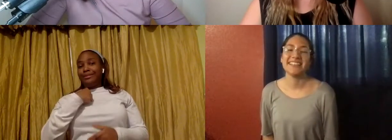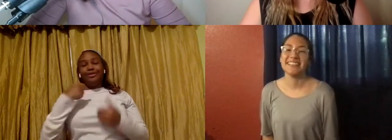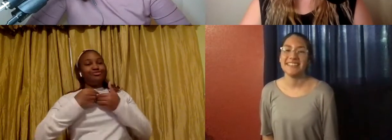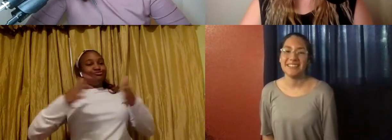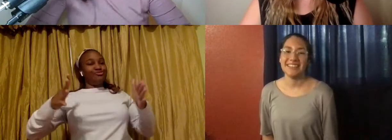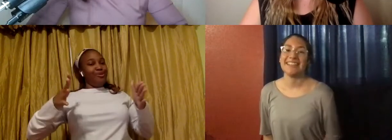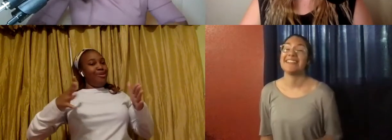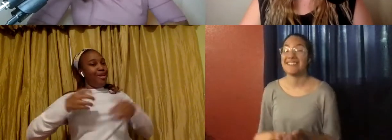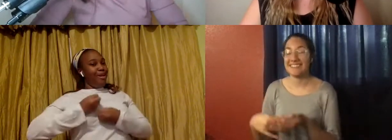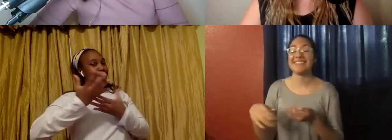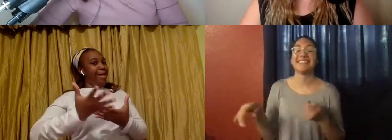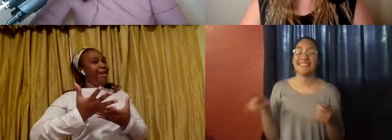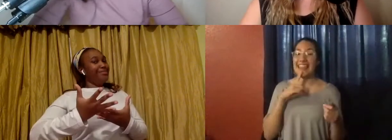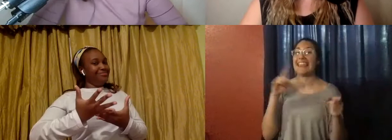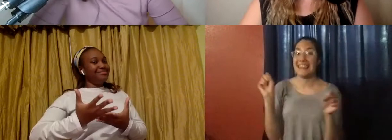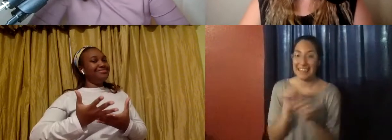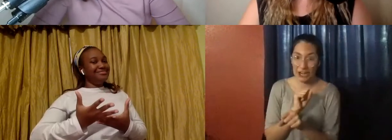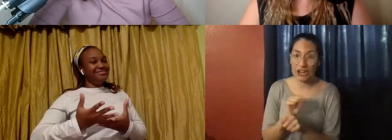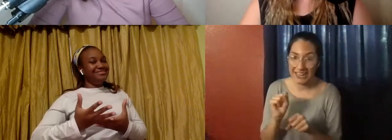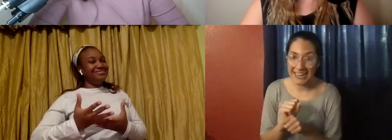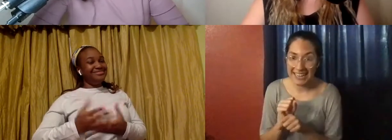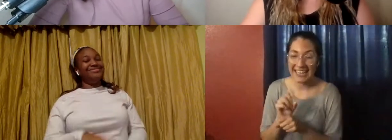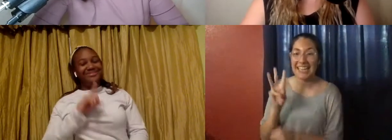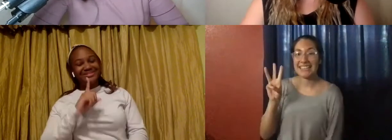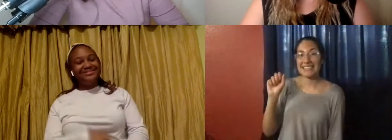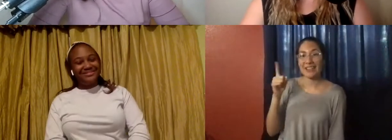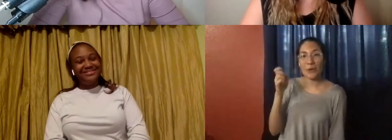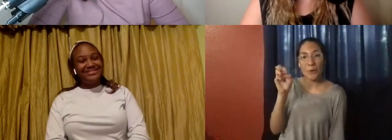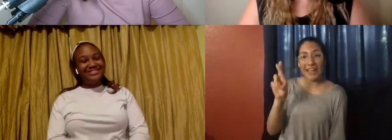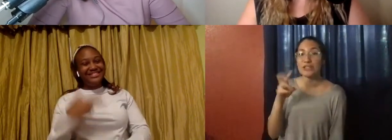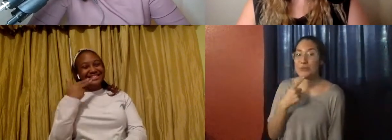literally are open. Yes, right. As the waxer would say, continue.